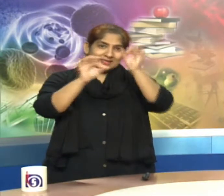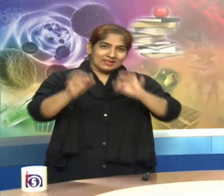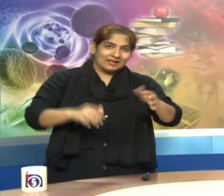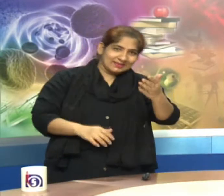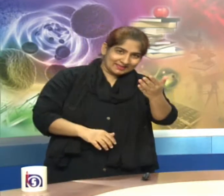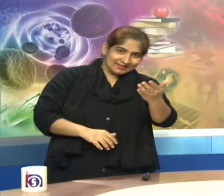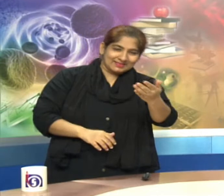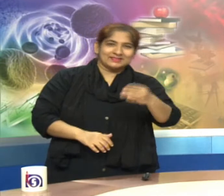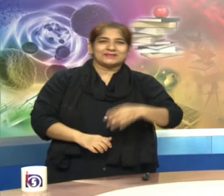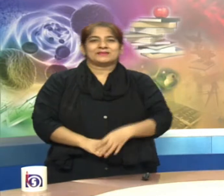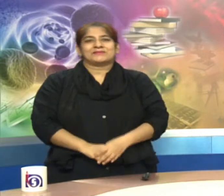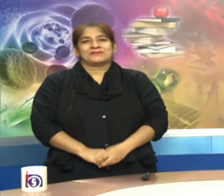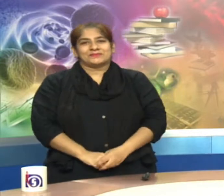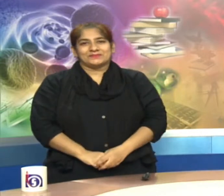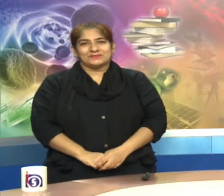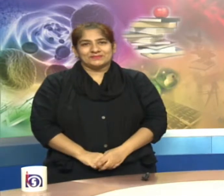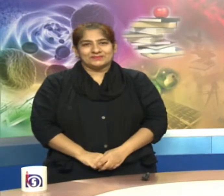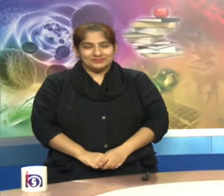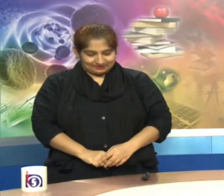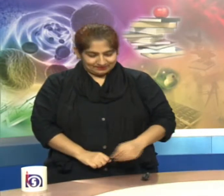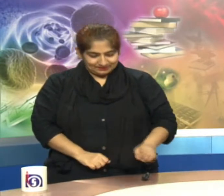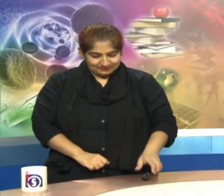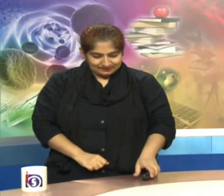Answer has already been discussed in the video.